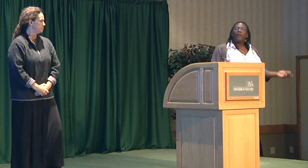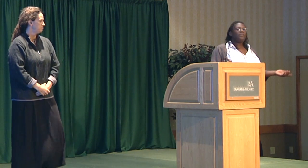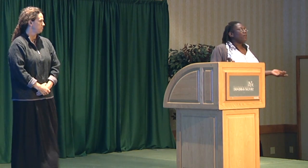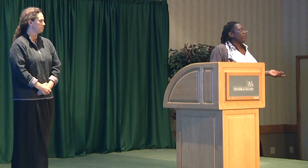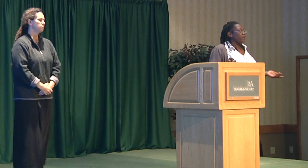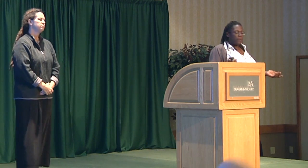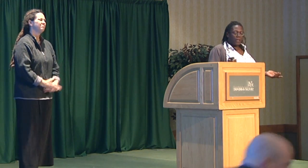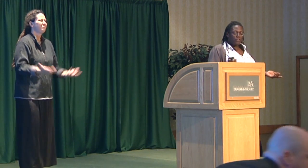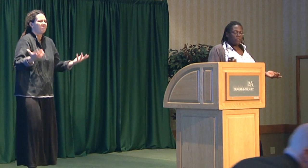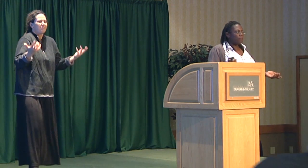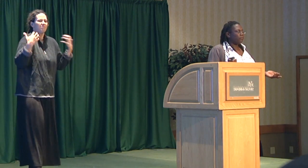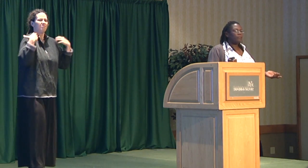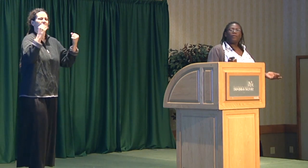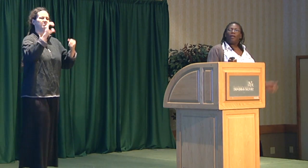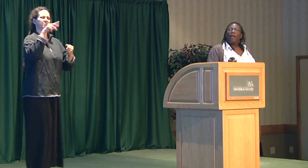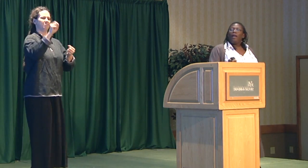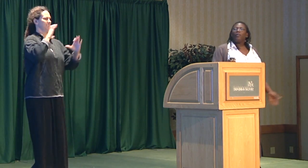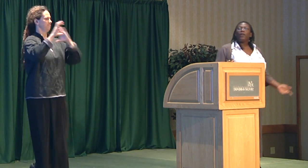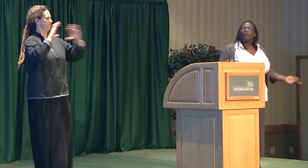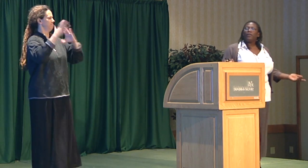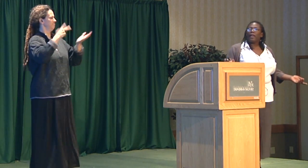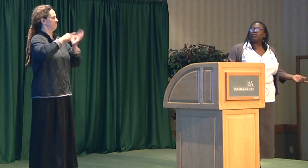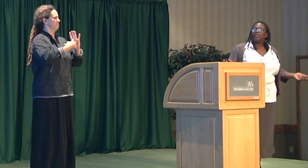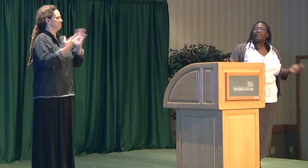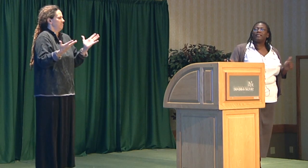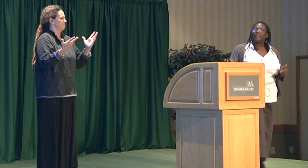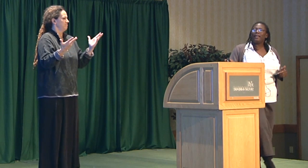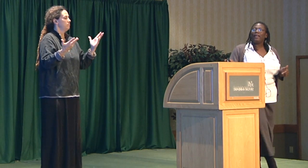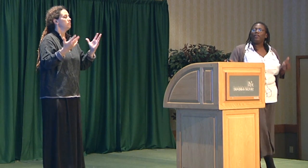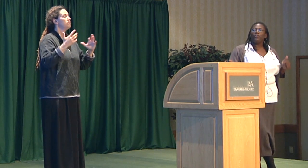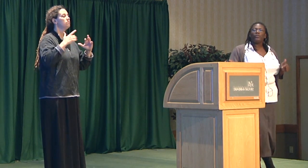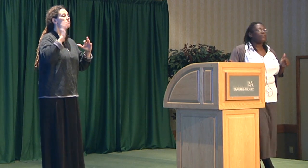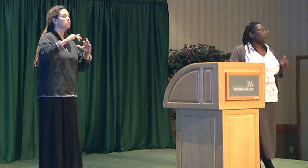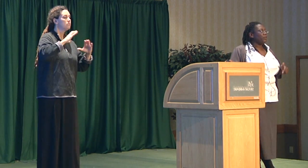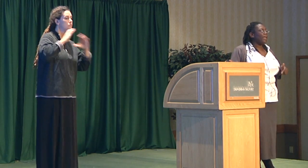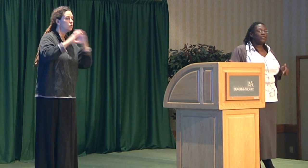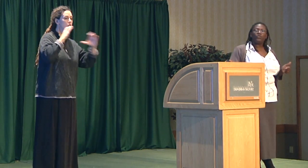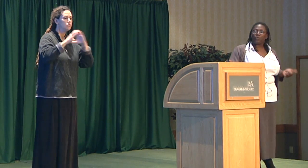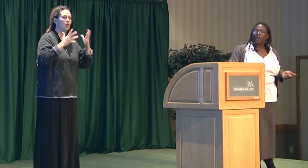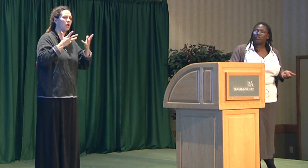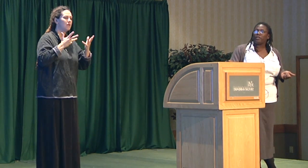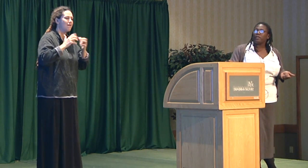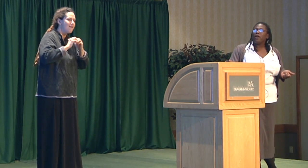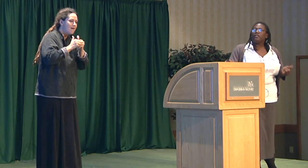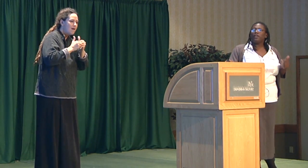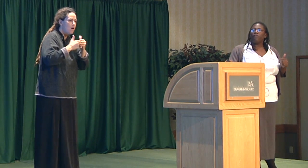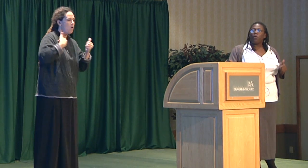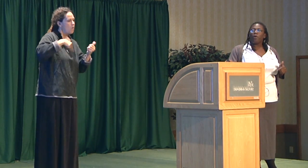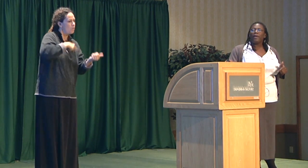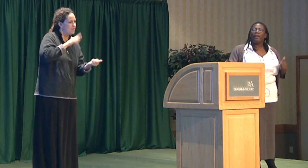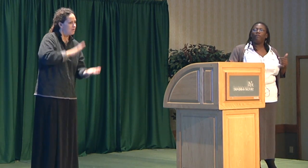So what is healthcare communication? Healthcare communication is the study and use of communication strategies